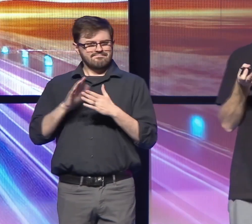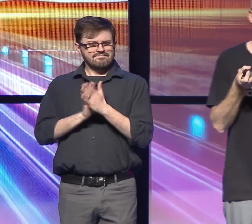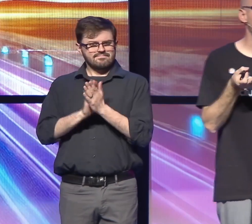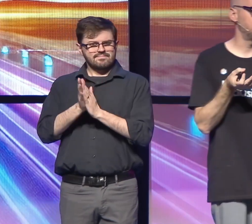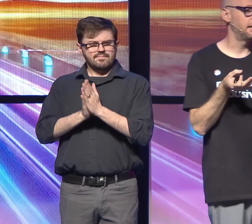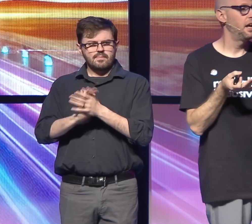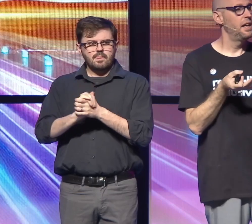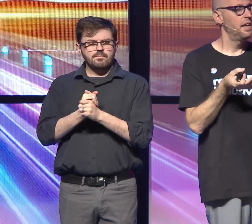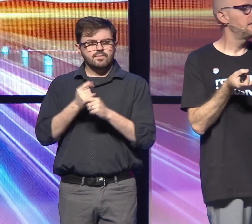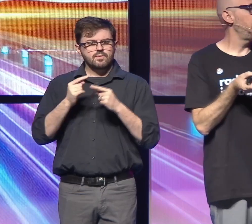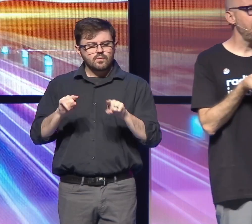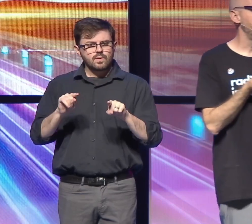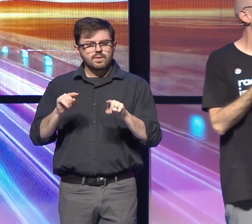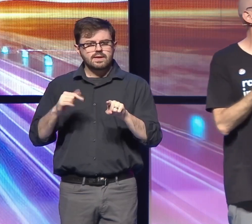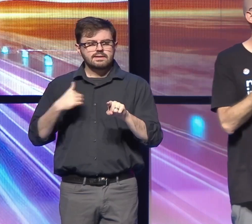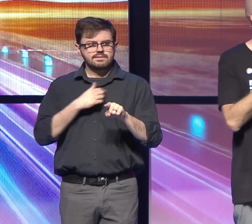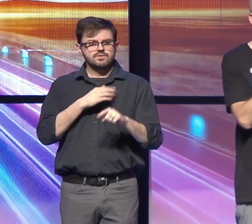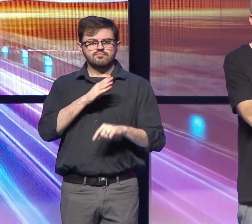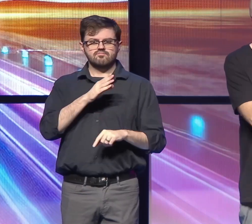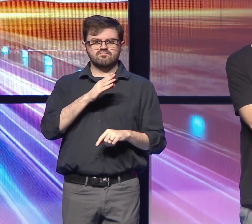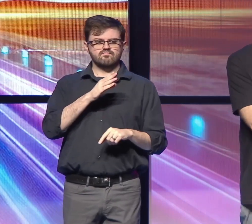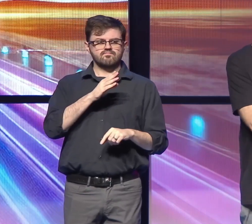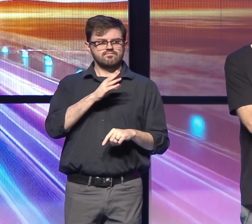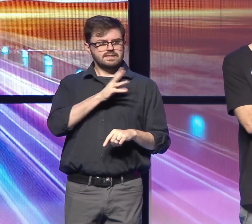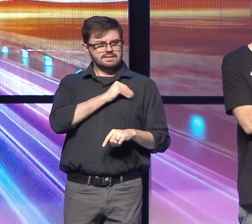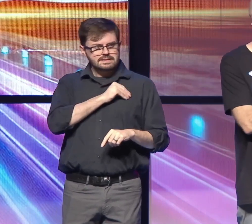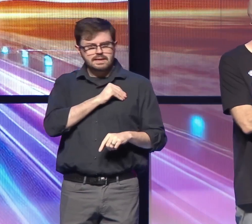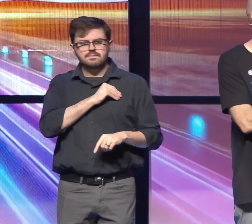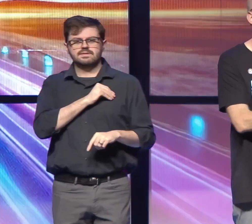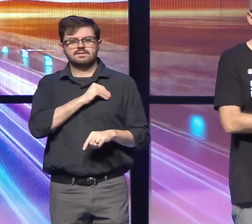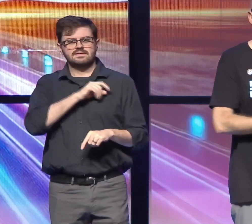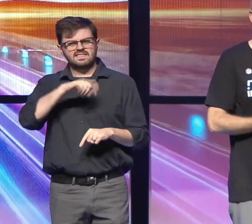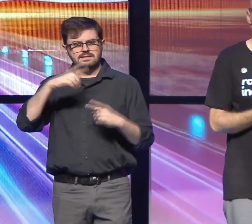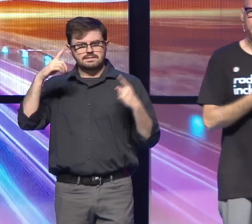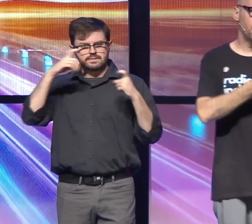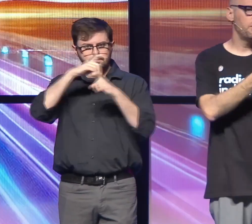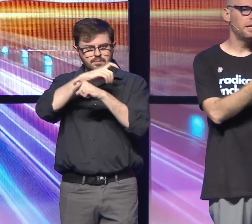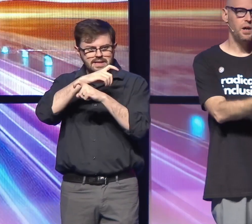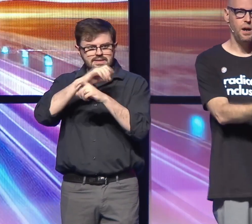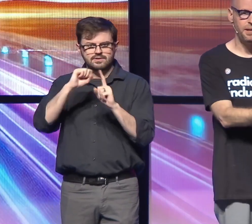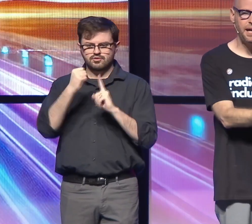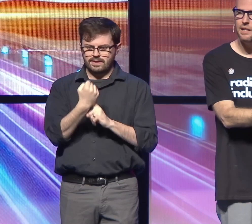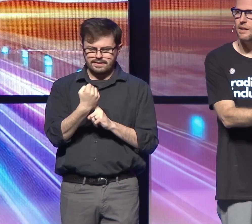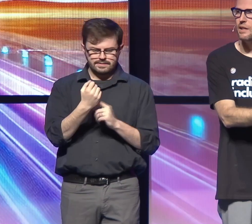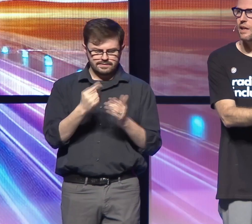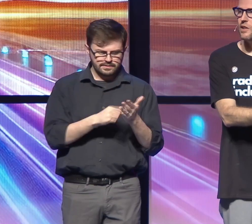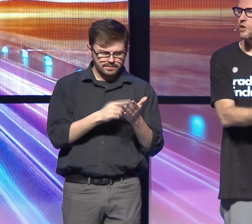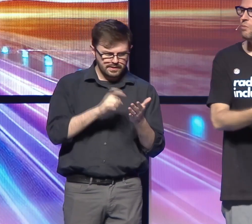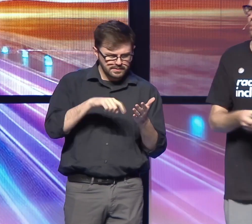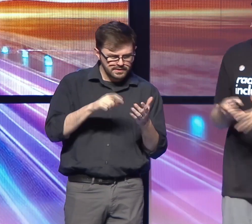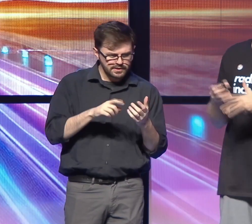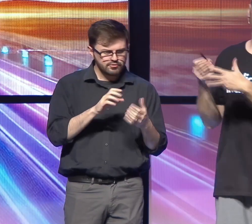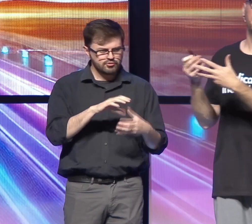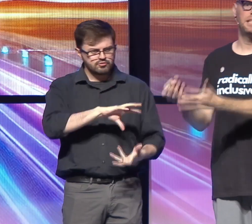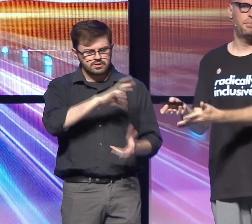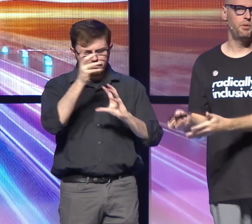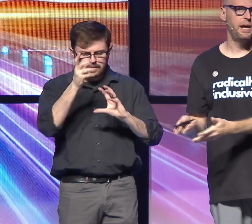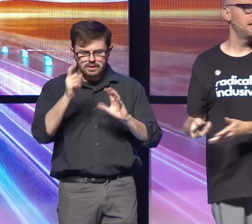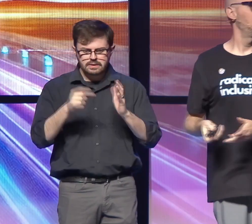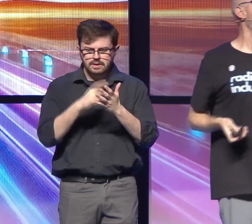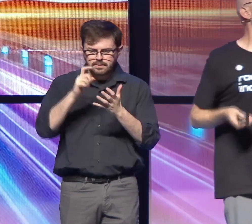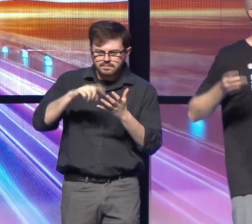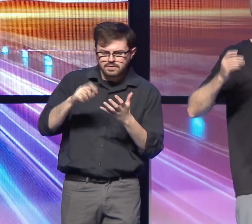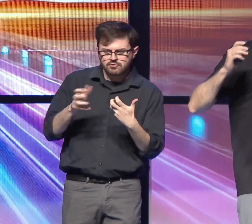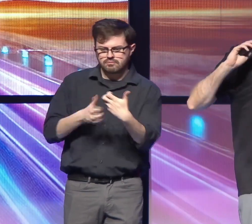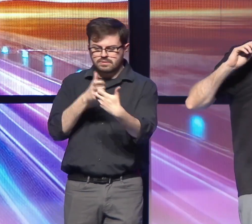of recognizing that, hey, there's moments where we subvert, there's moments where we accommodate, there's moments where we